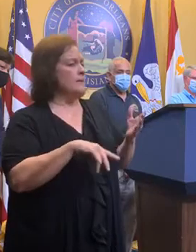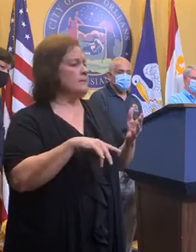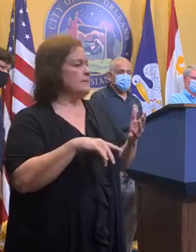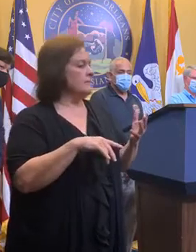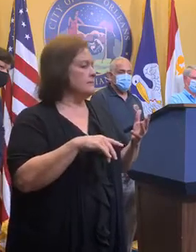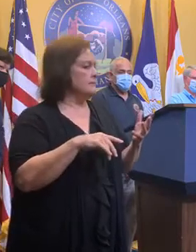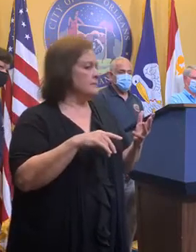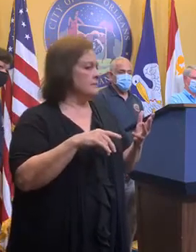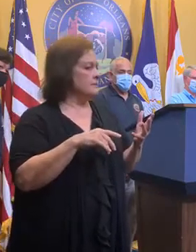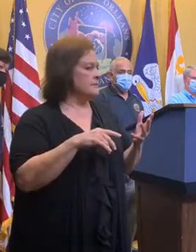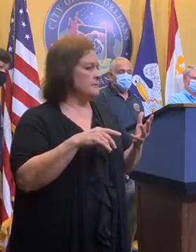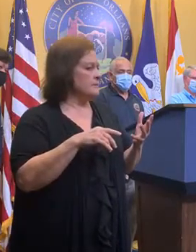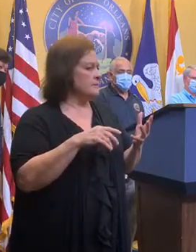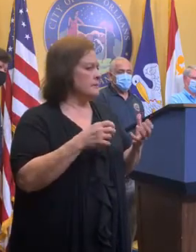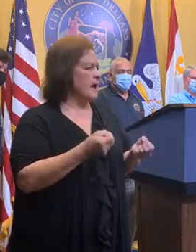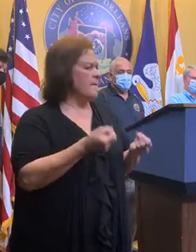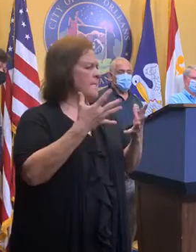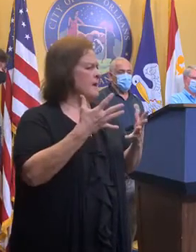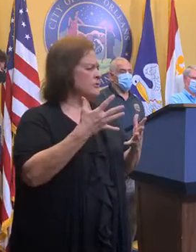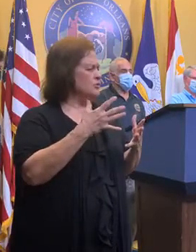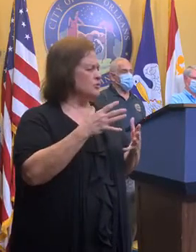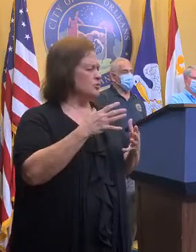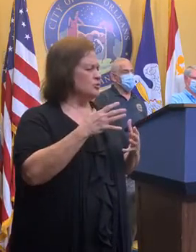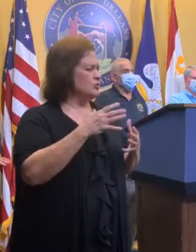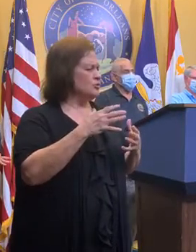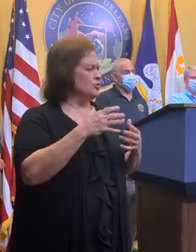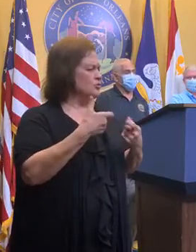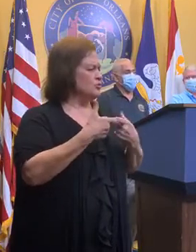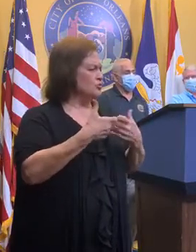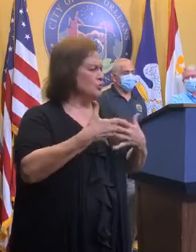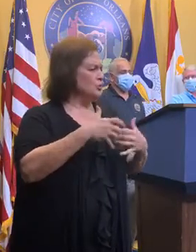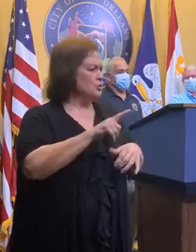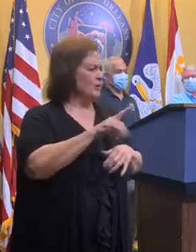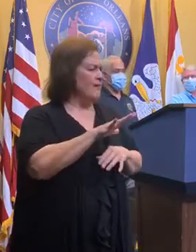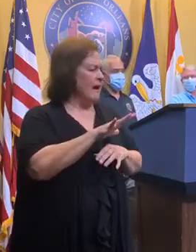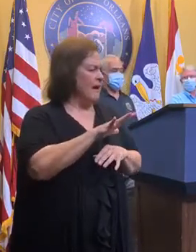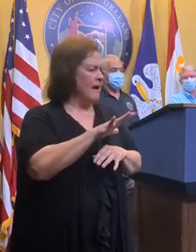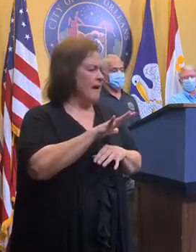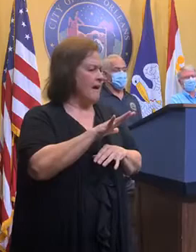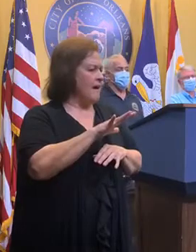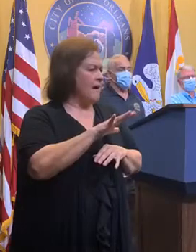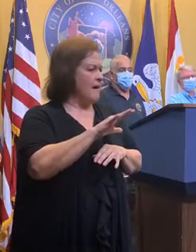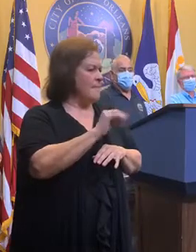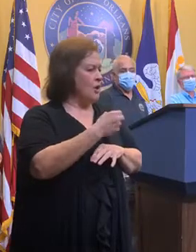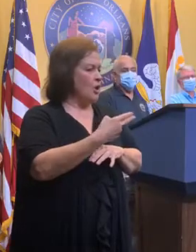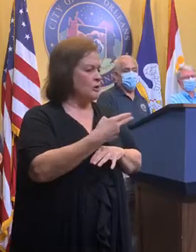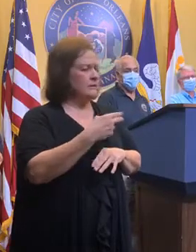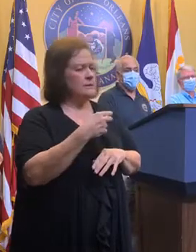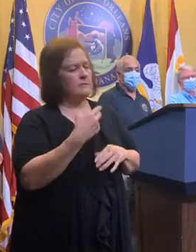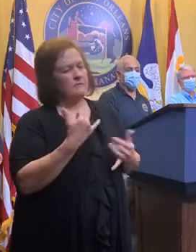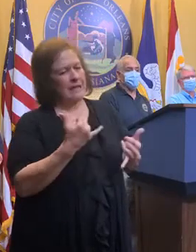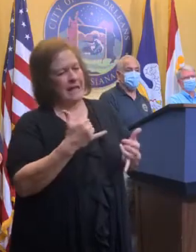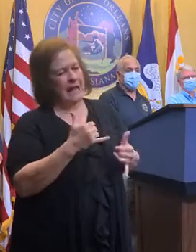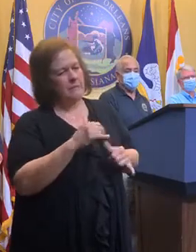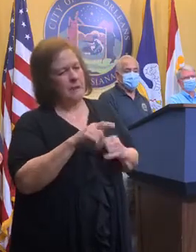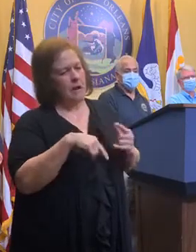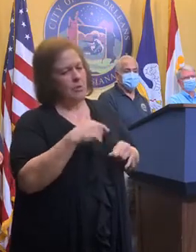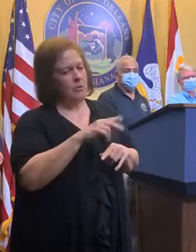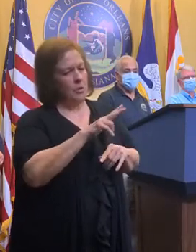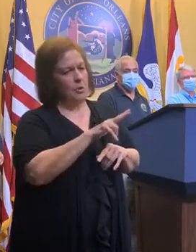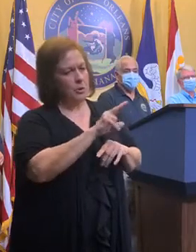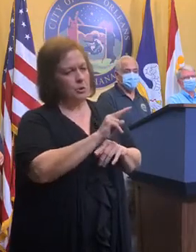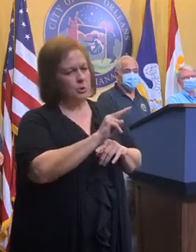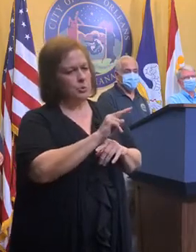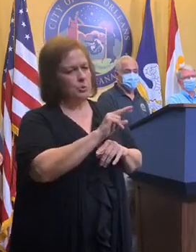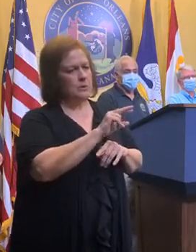power draw from the 25 hertz pumps? What we have available is about 32 megawatts available to